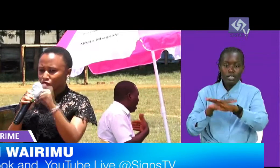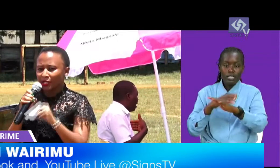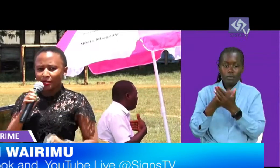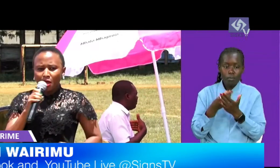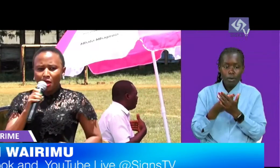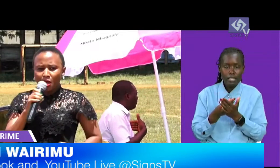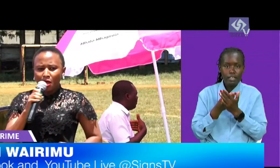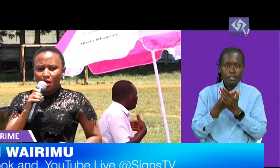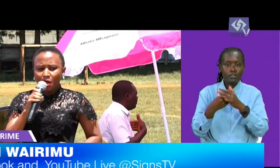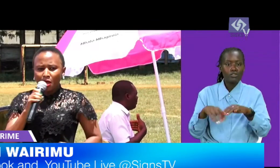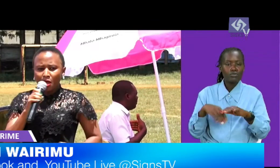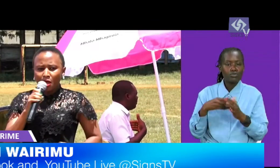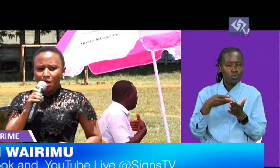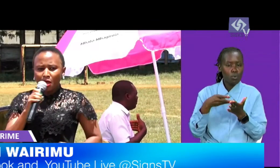shule.